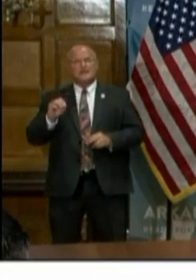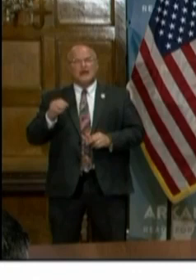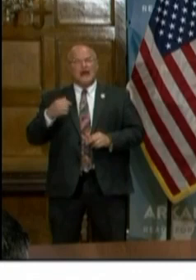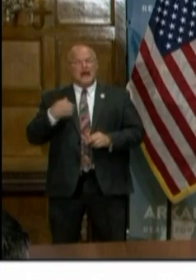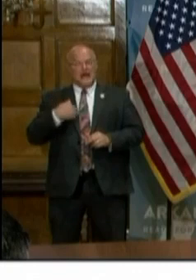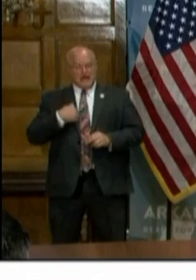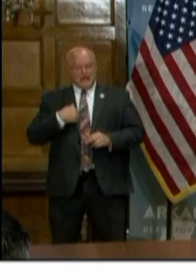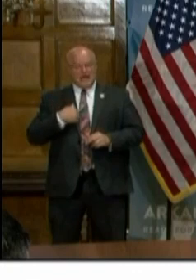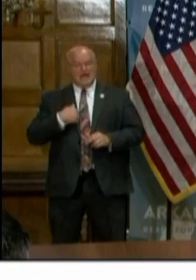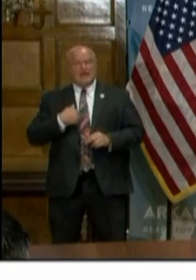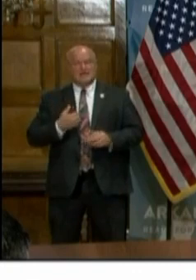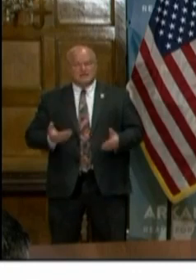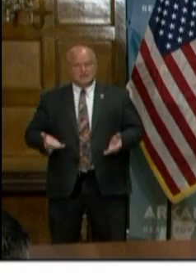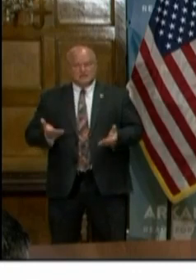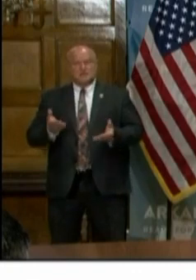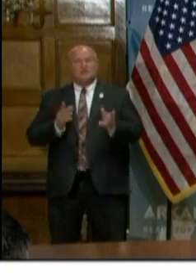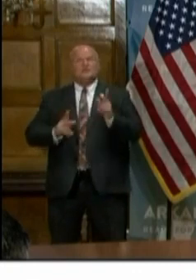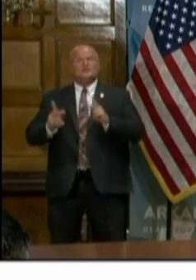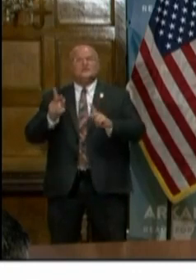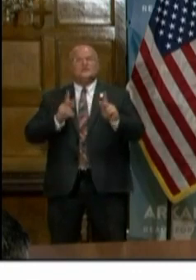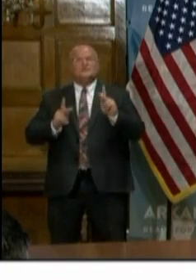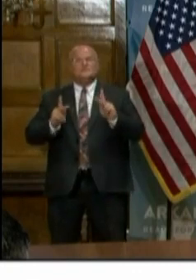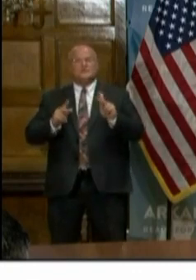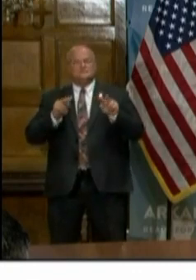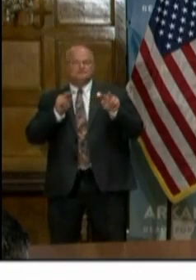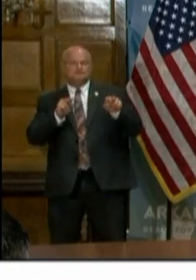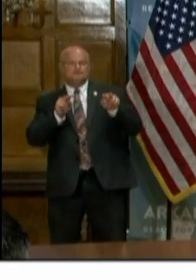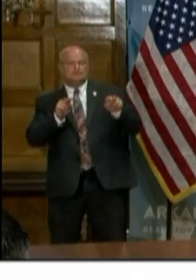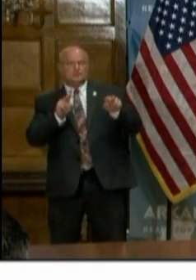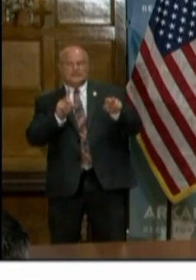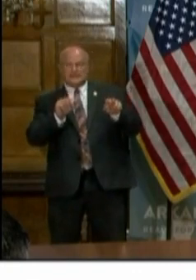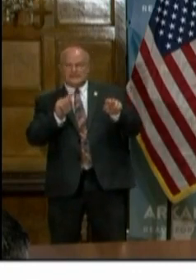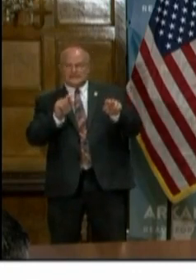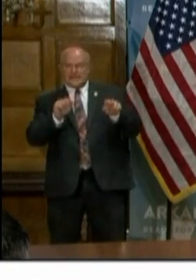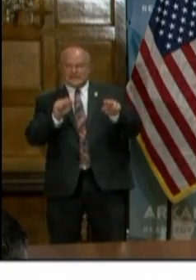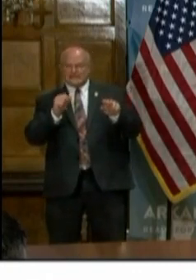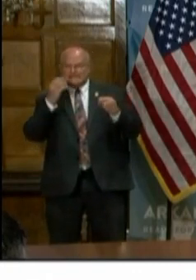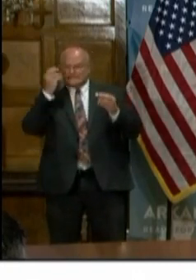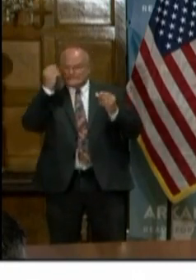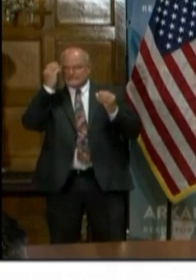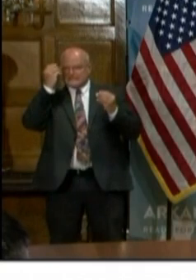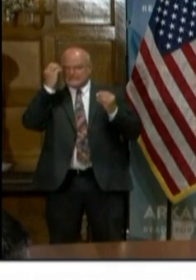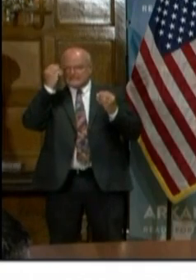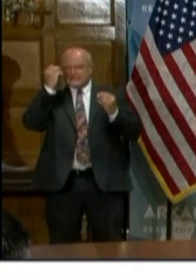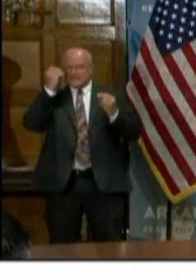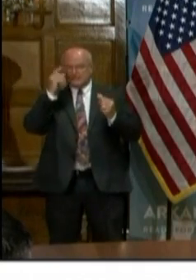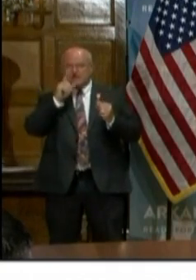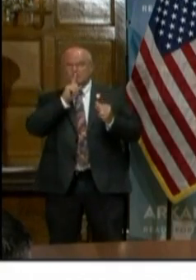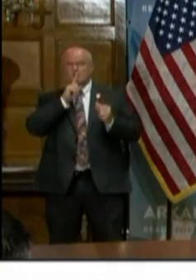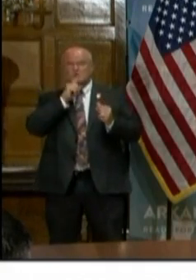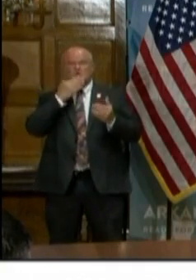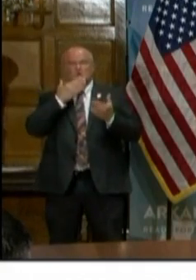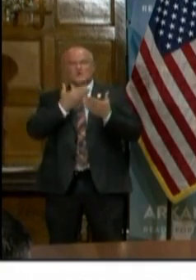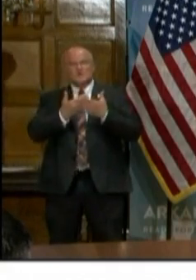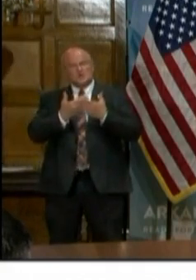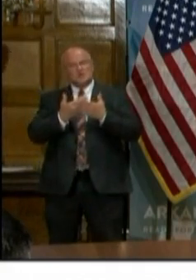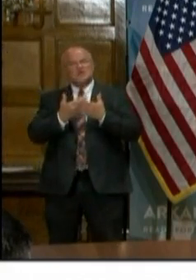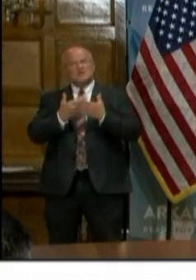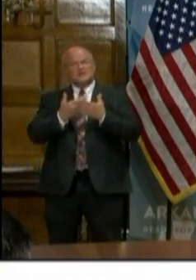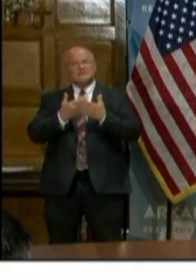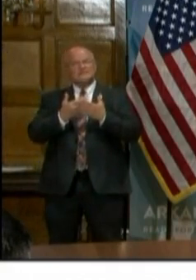I just would encourage folks to take a look at the data, think about it. It's some really good and